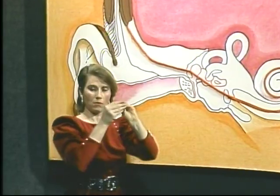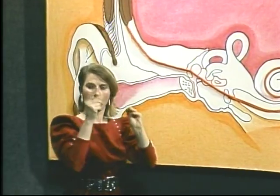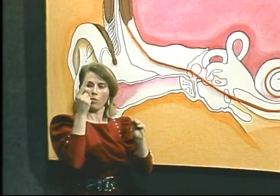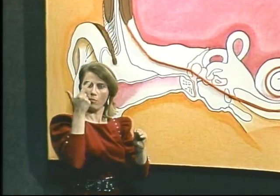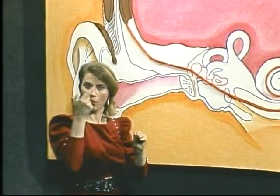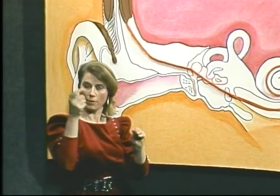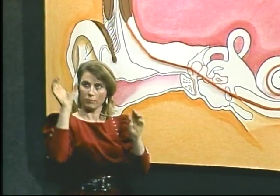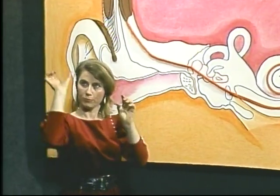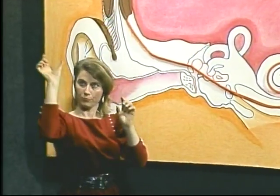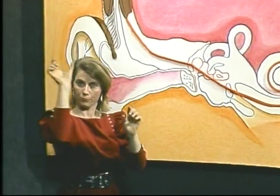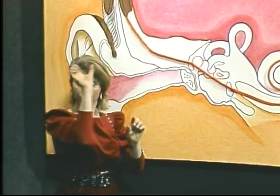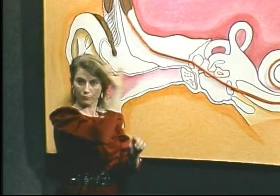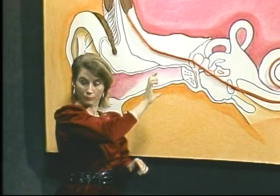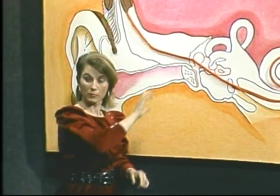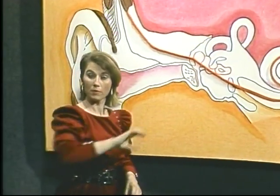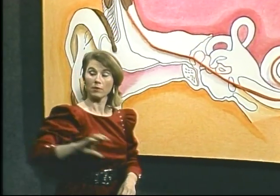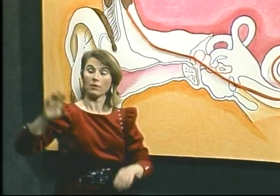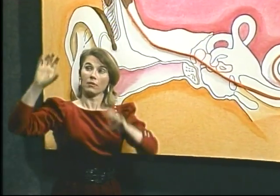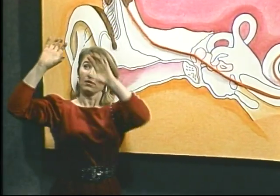groups, totaling 21.